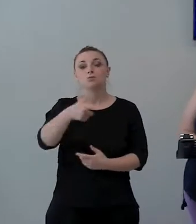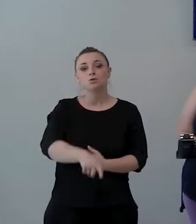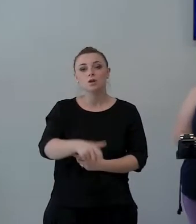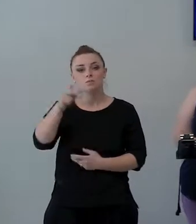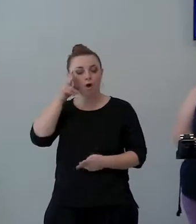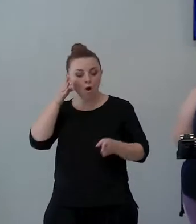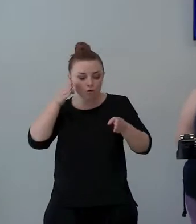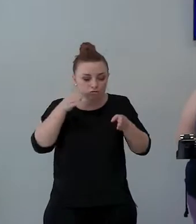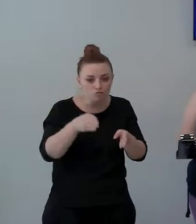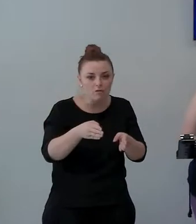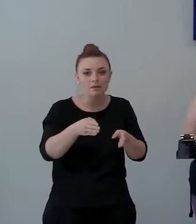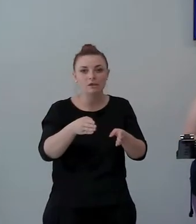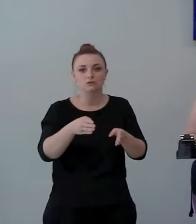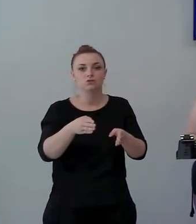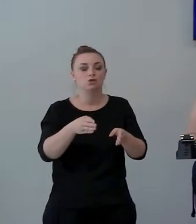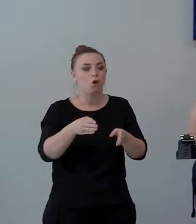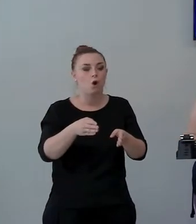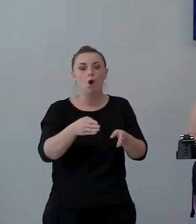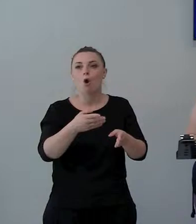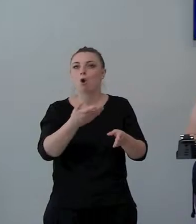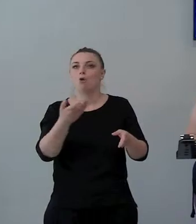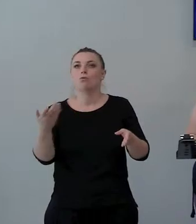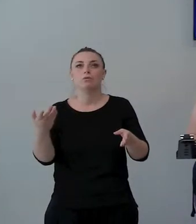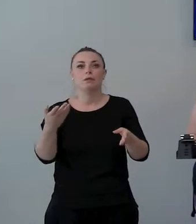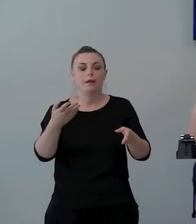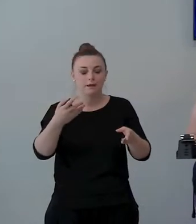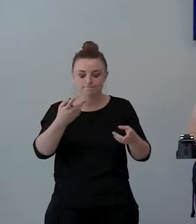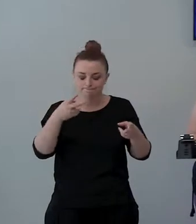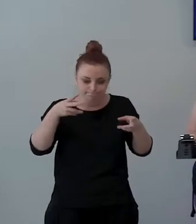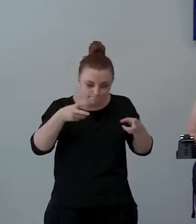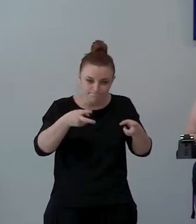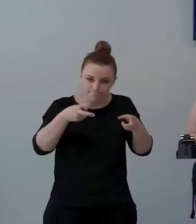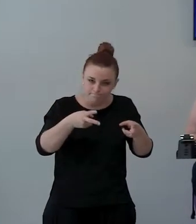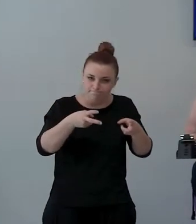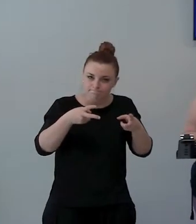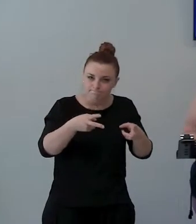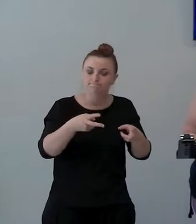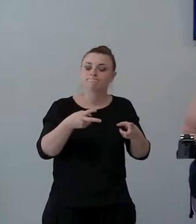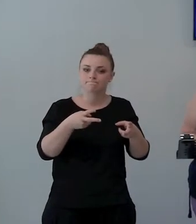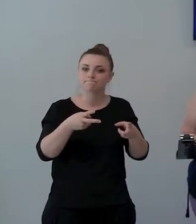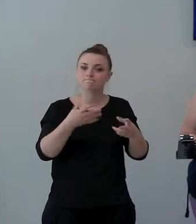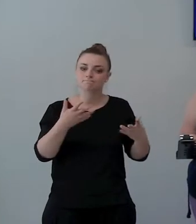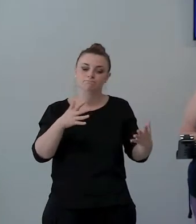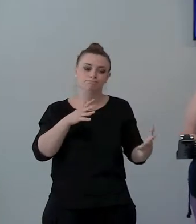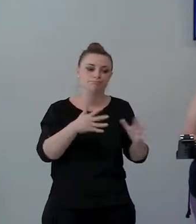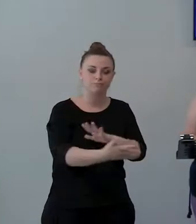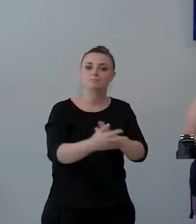concentrazione. On our productivity, on our concentration. Per la nostra salute